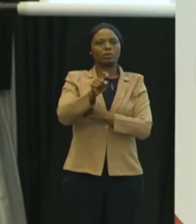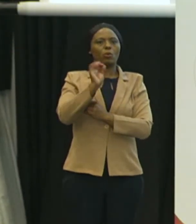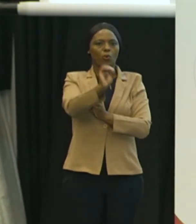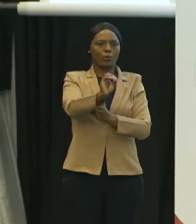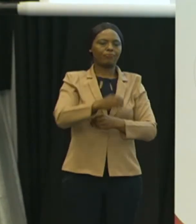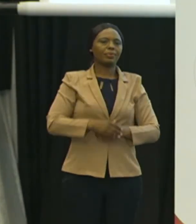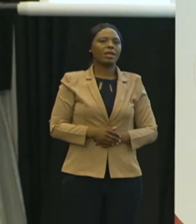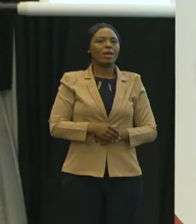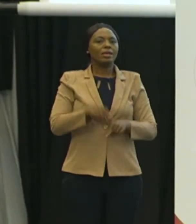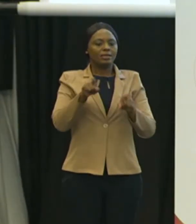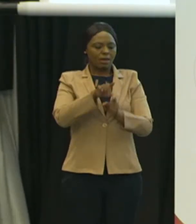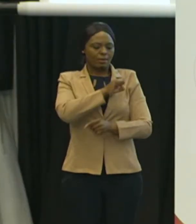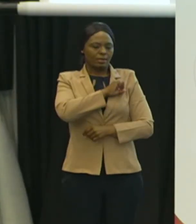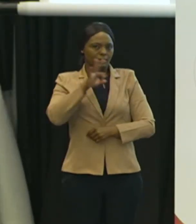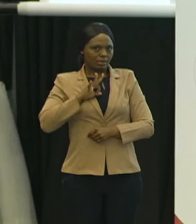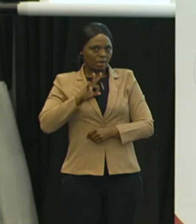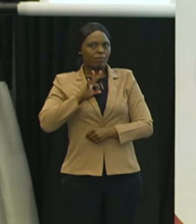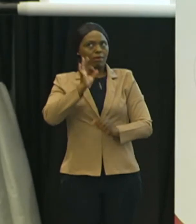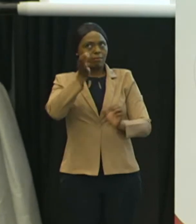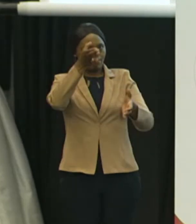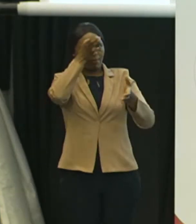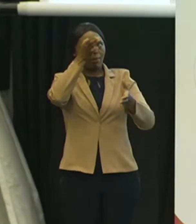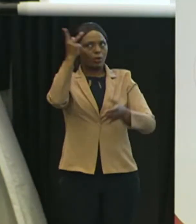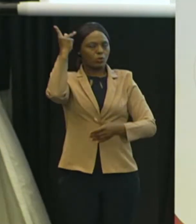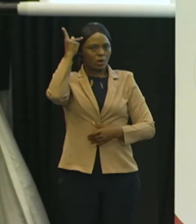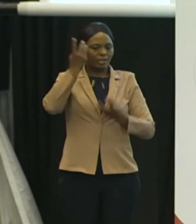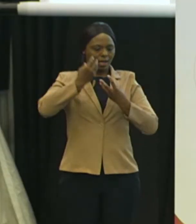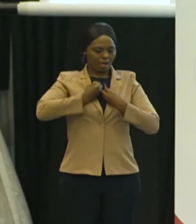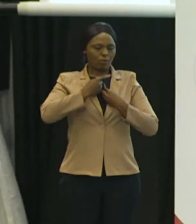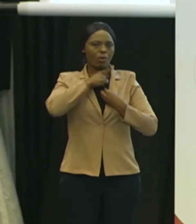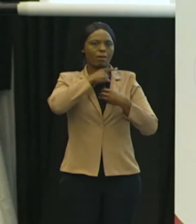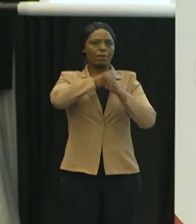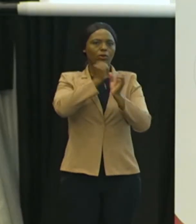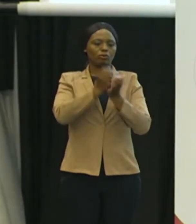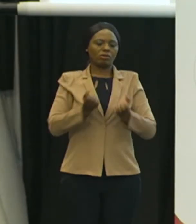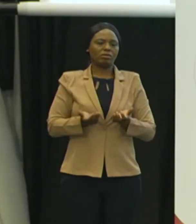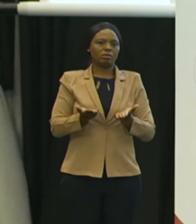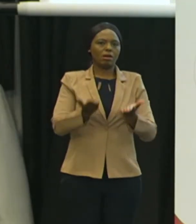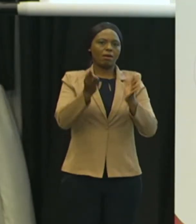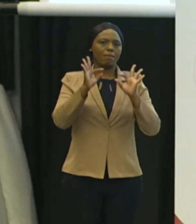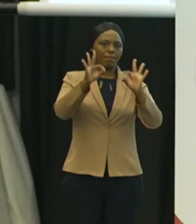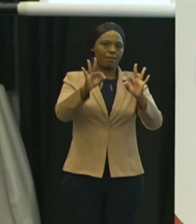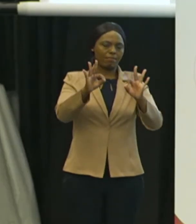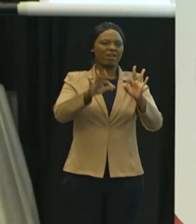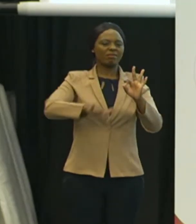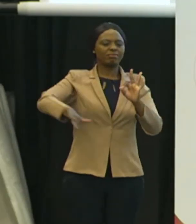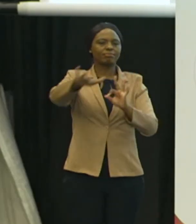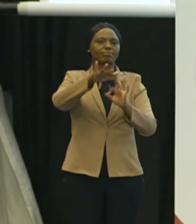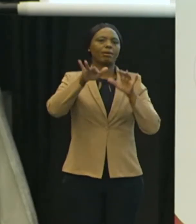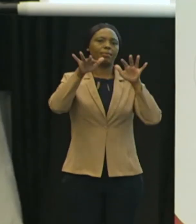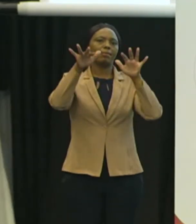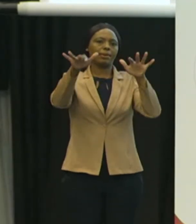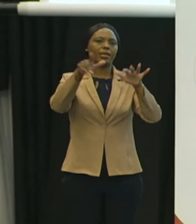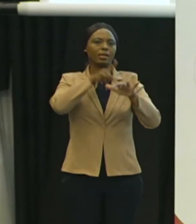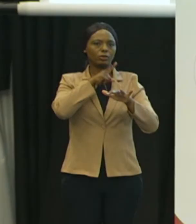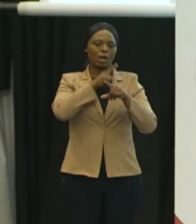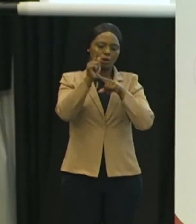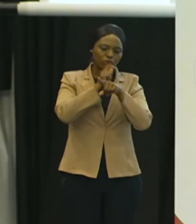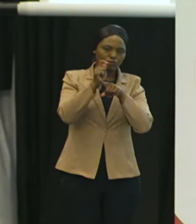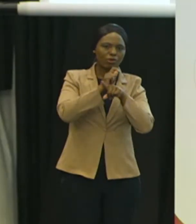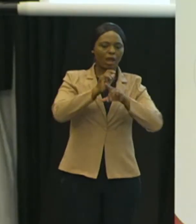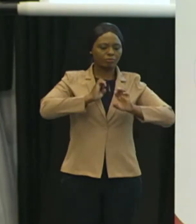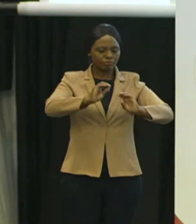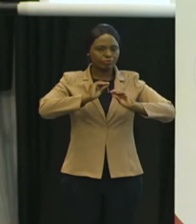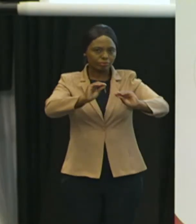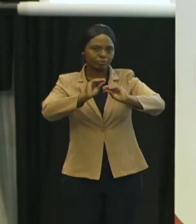competent staff to provide these services to the key population. So that is why we need to emphasize on training and